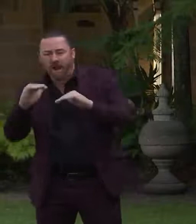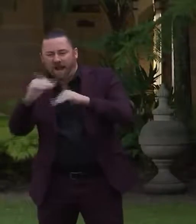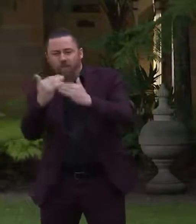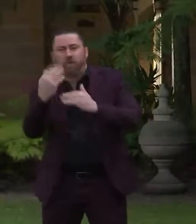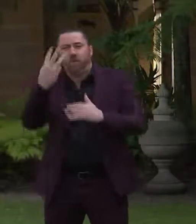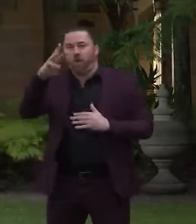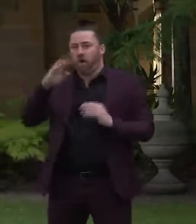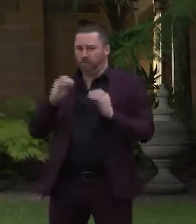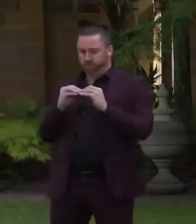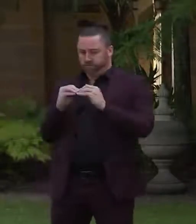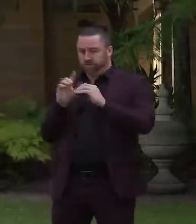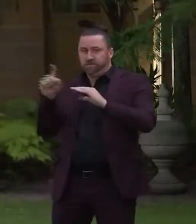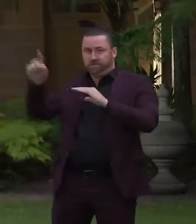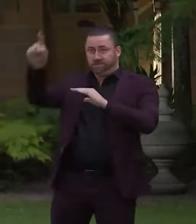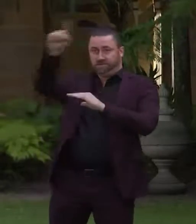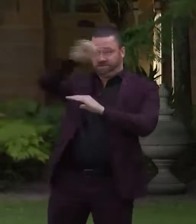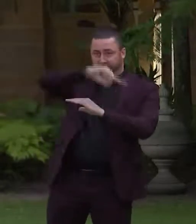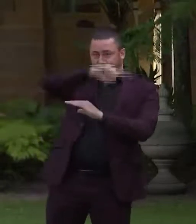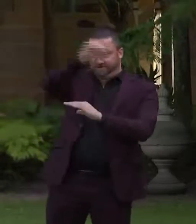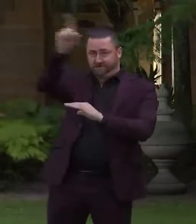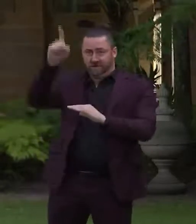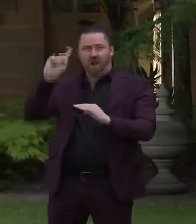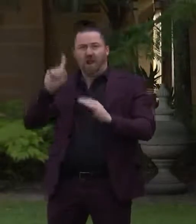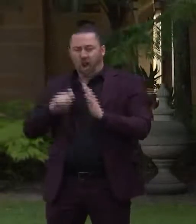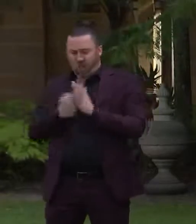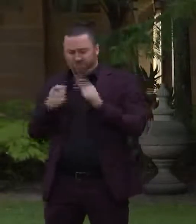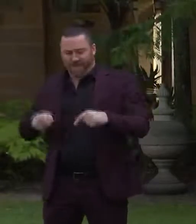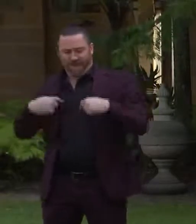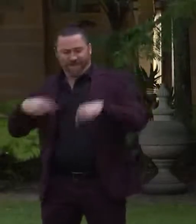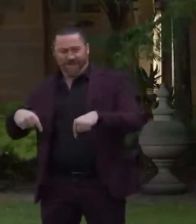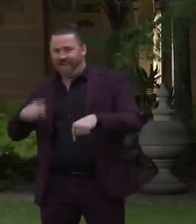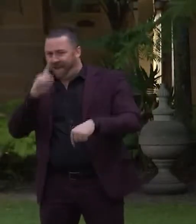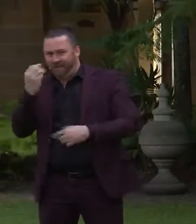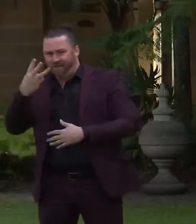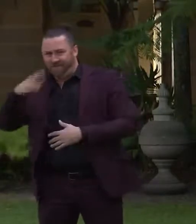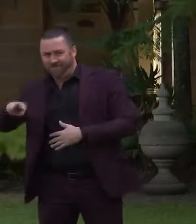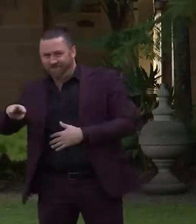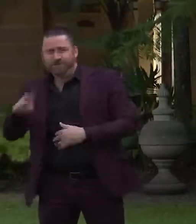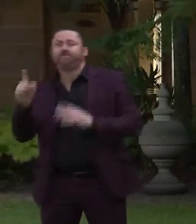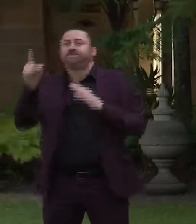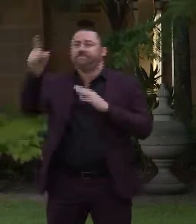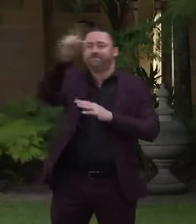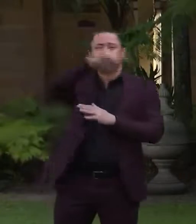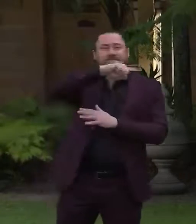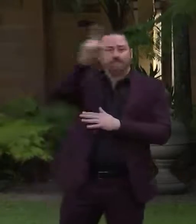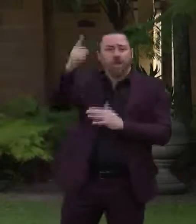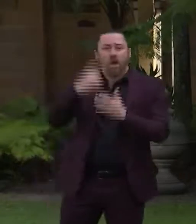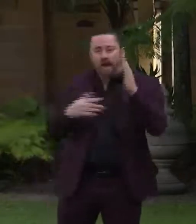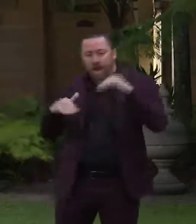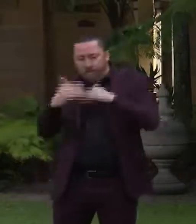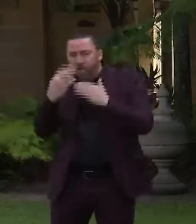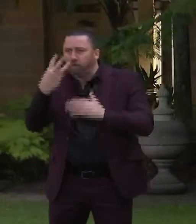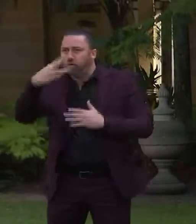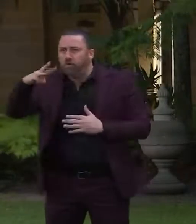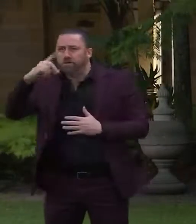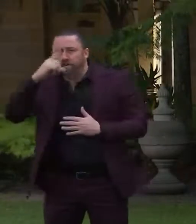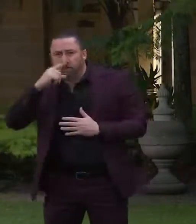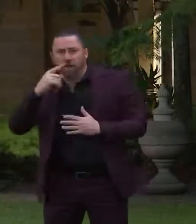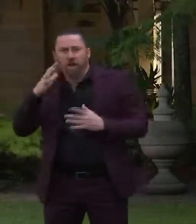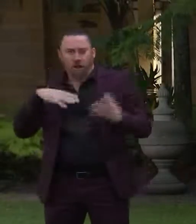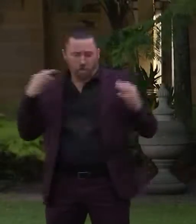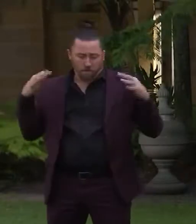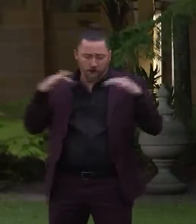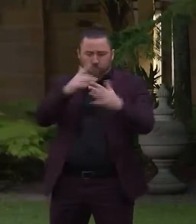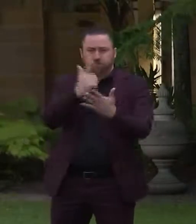area outside of Brisbane that isn't in the lockdown at the moment. Doing those things and protecting our most vulnerable. We've